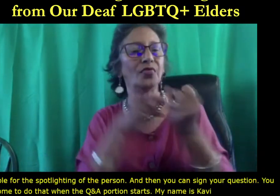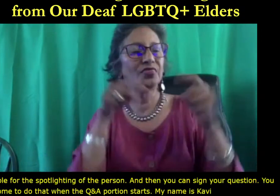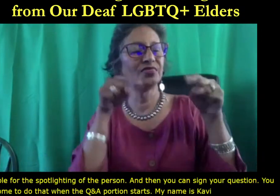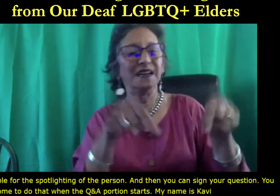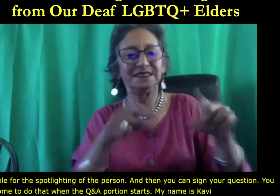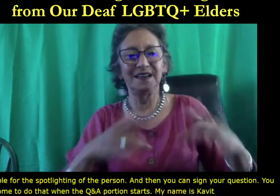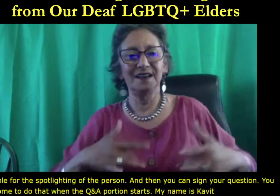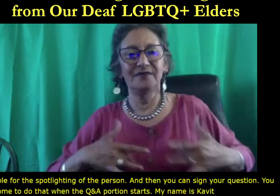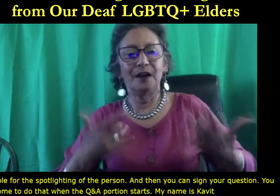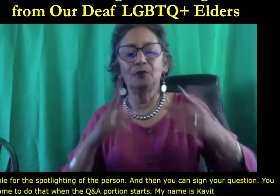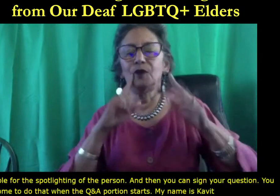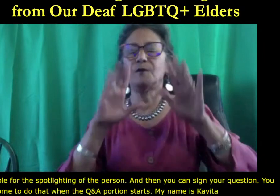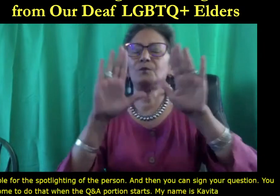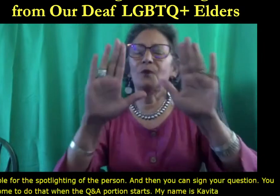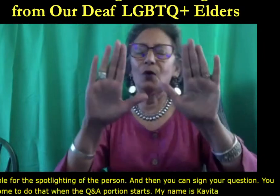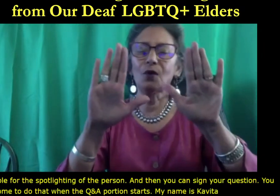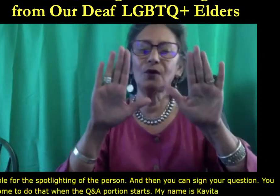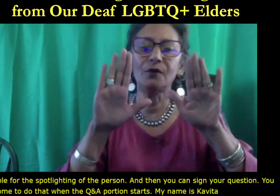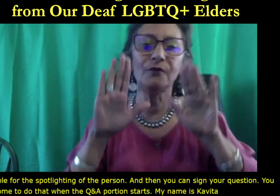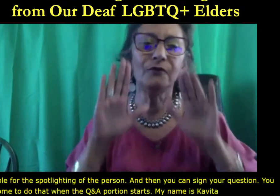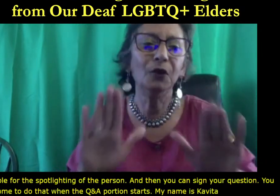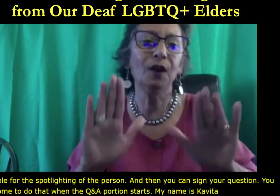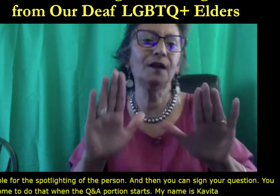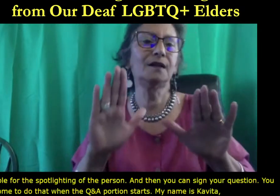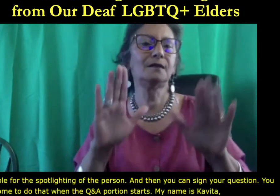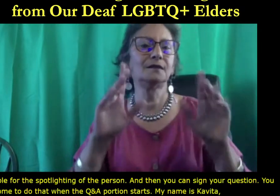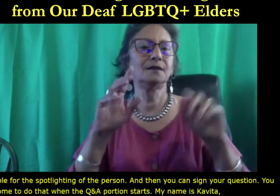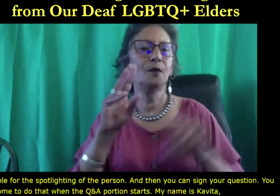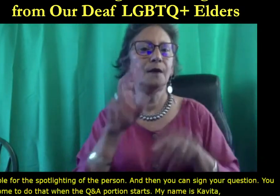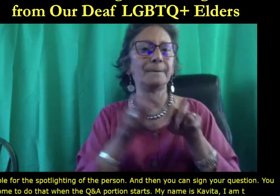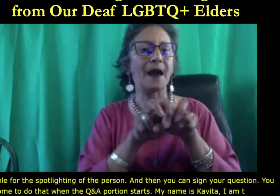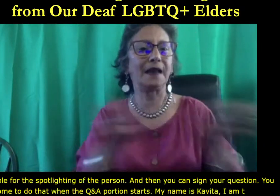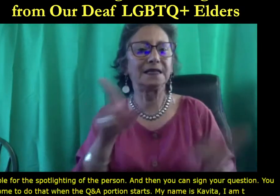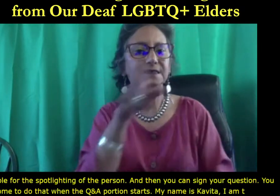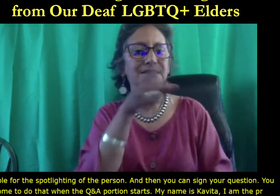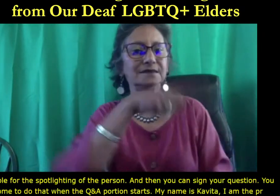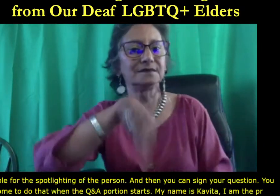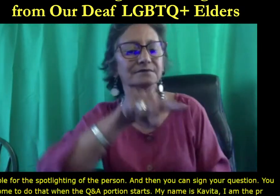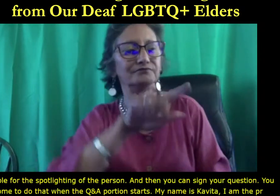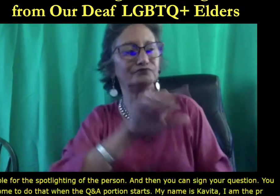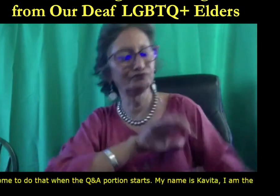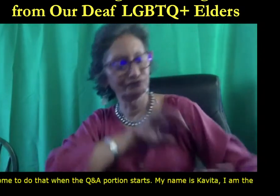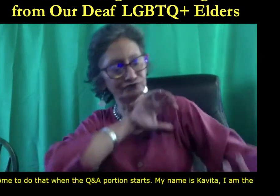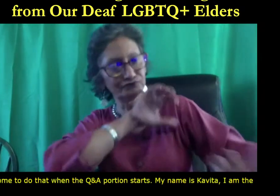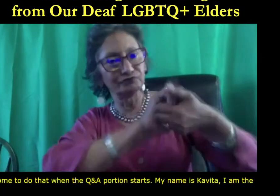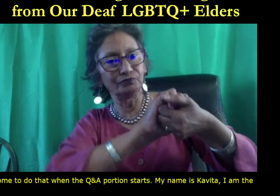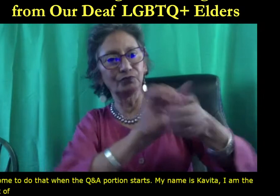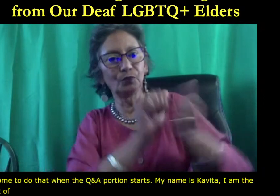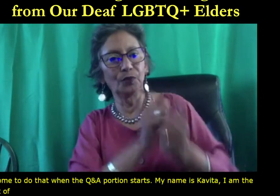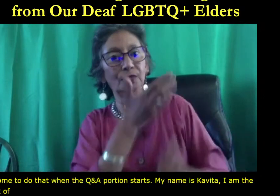and i like to i would i have supported this for a long time the panelists here